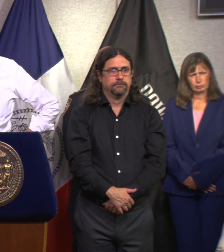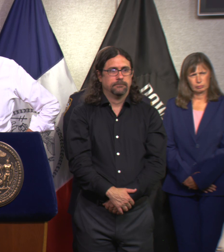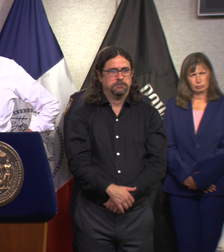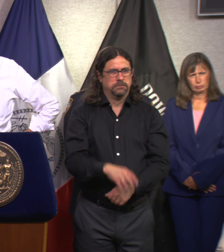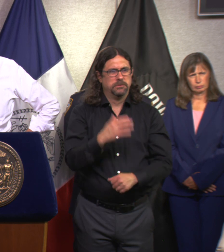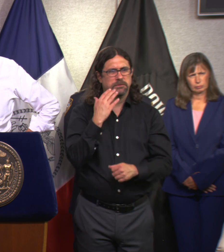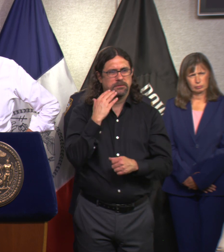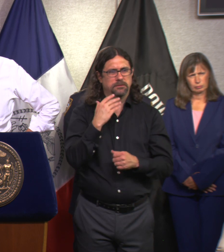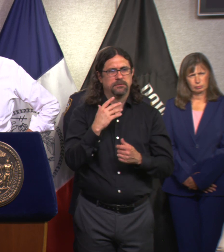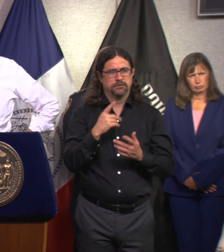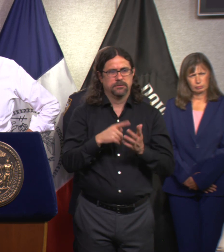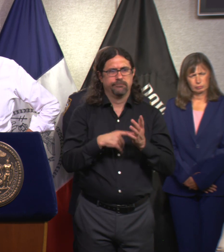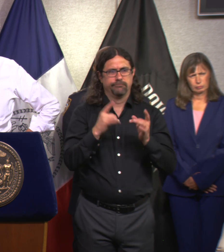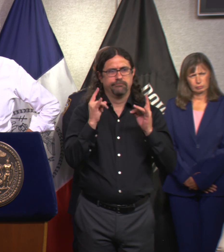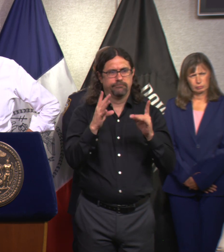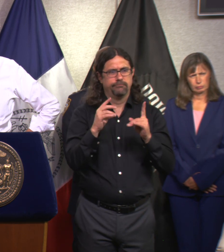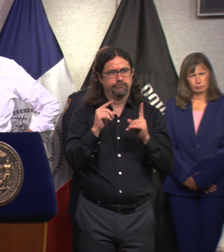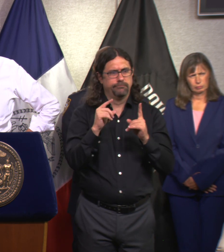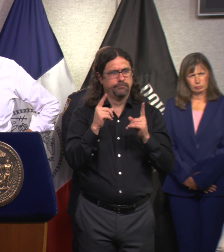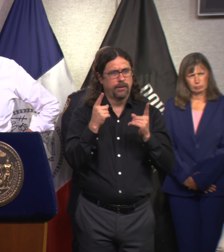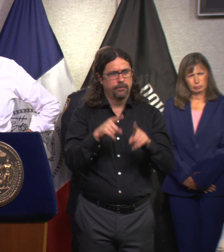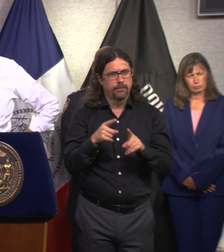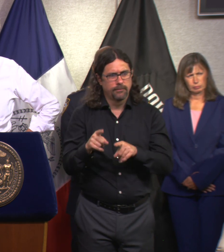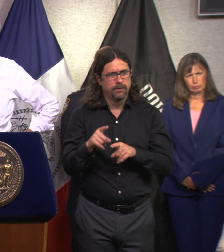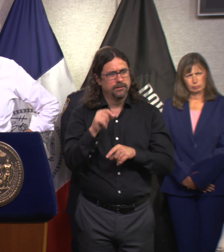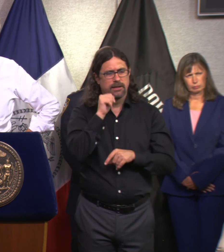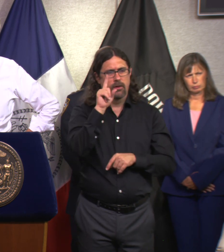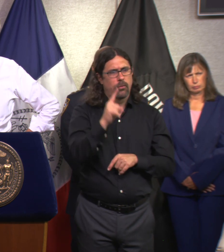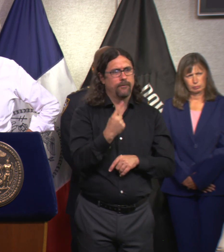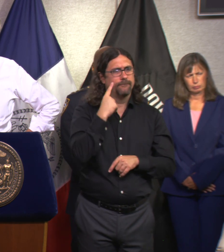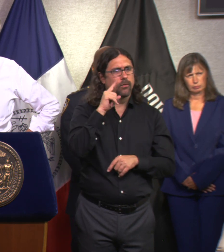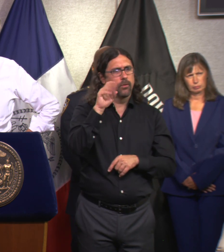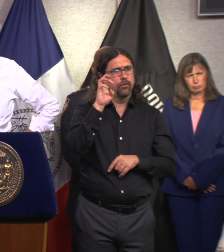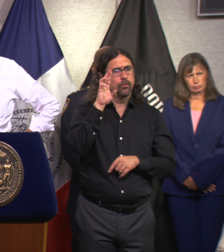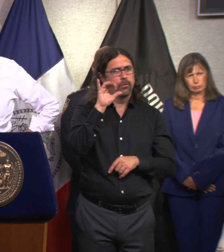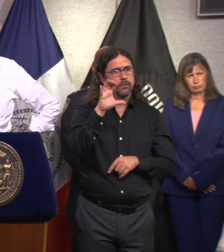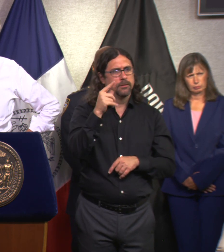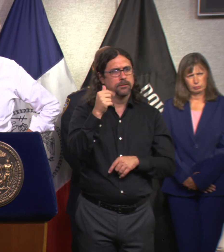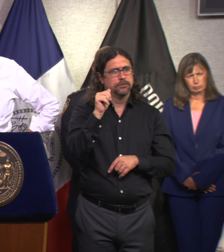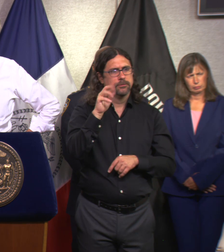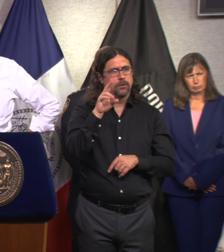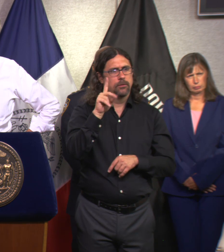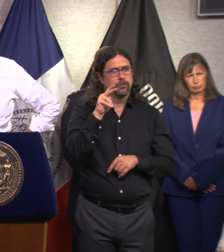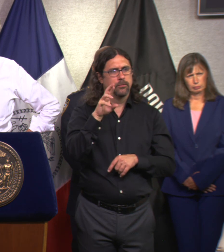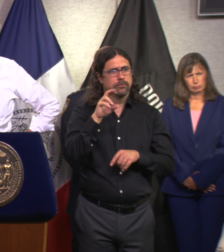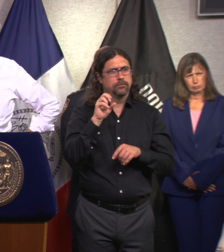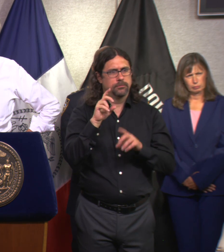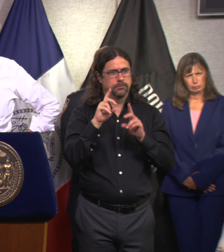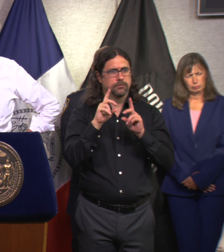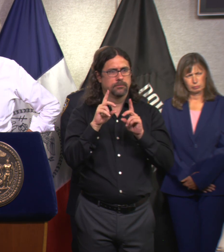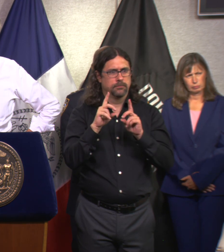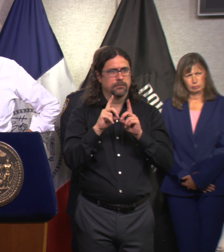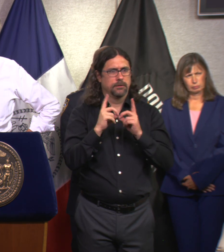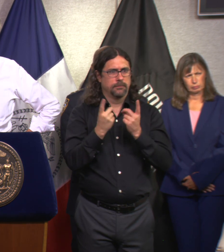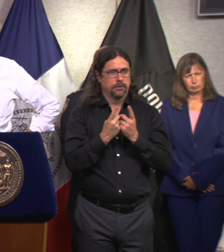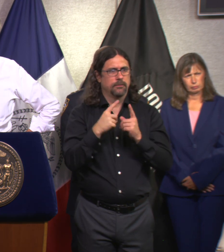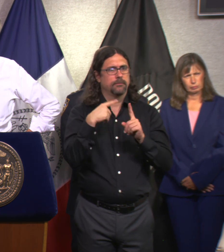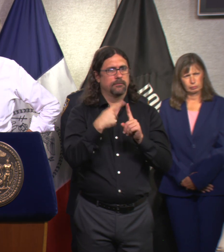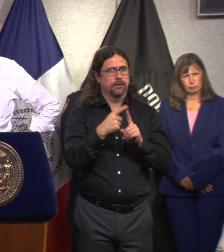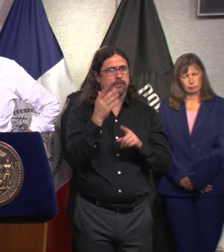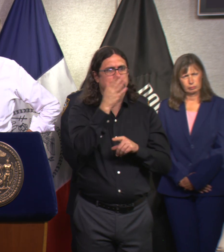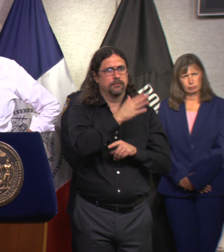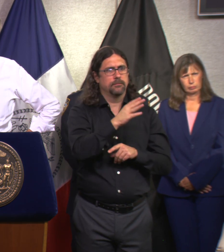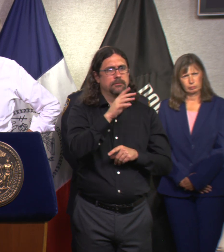couldn't run for president, you couldn't secure the Democratic nomination with the way this has been handled. Several people